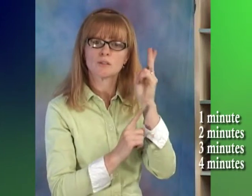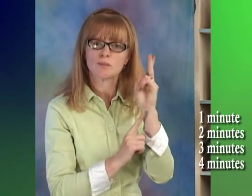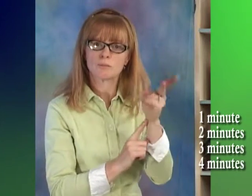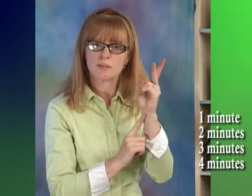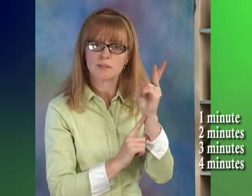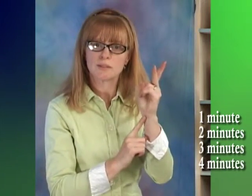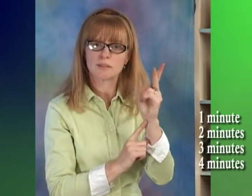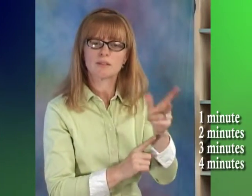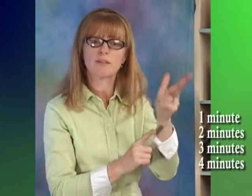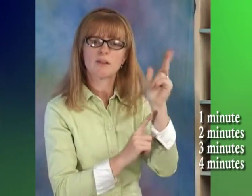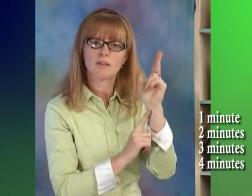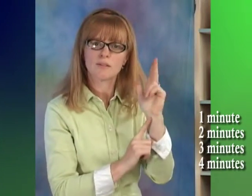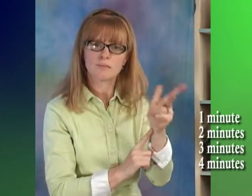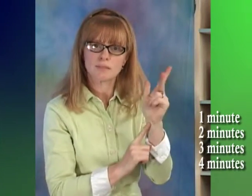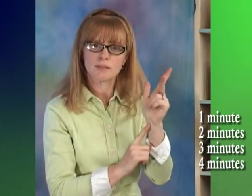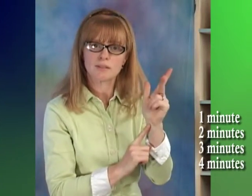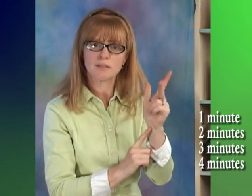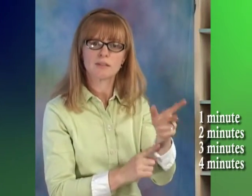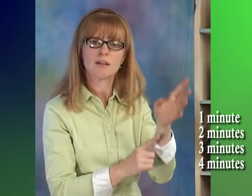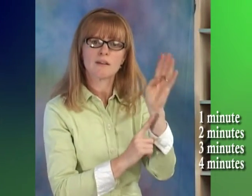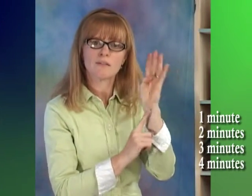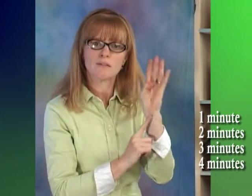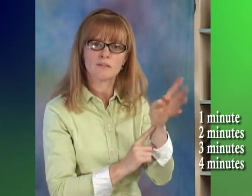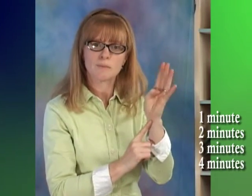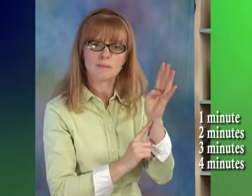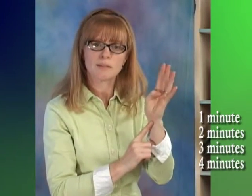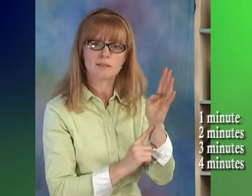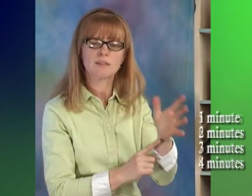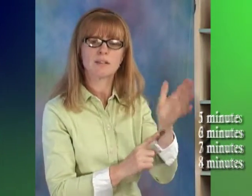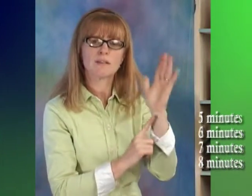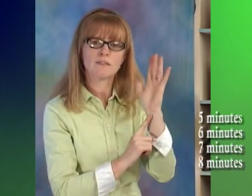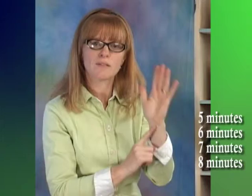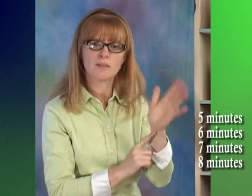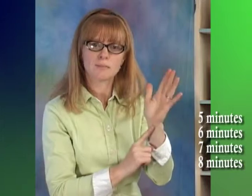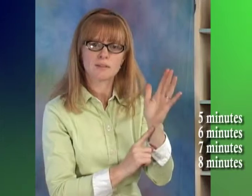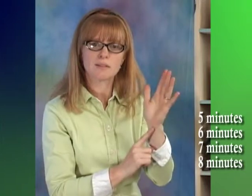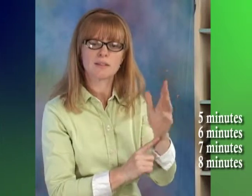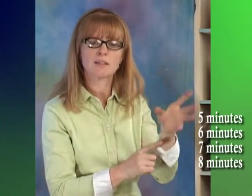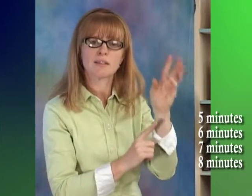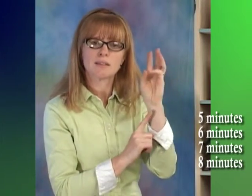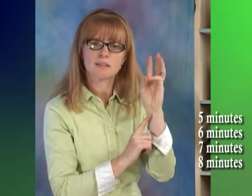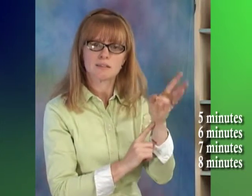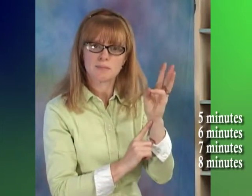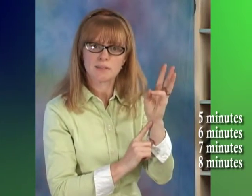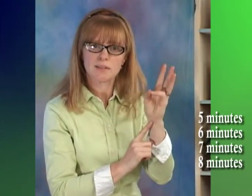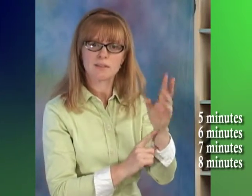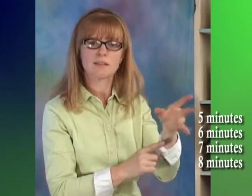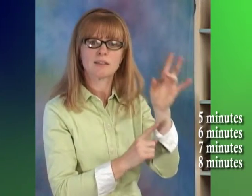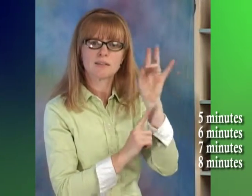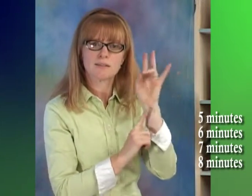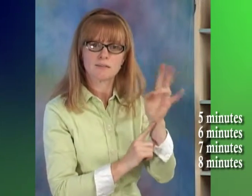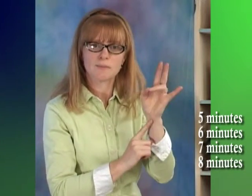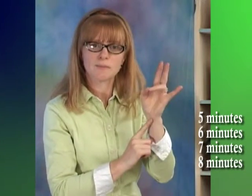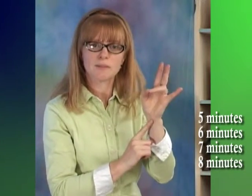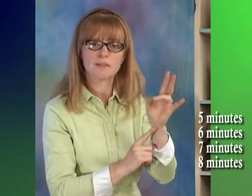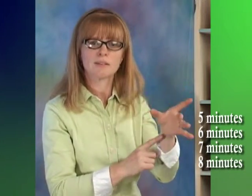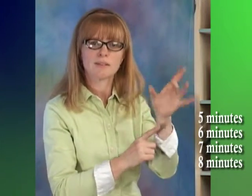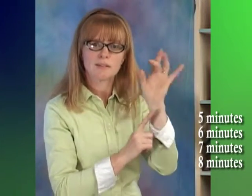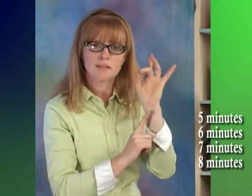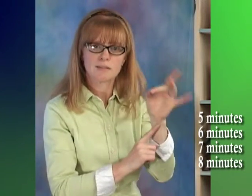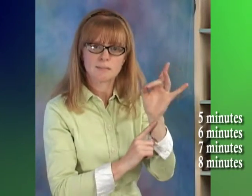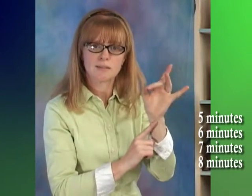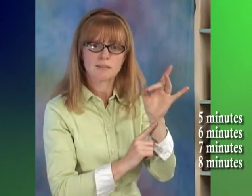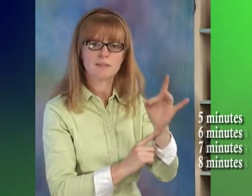1 minute, 2 minutes, 3 minutes, 4 minutes, 5 minutes, 6 minutes,